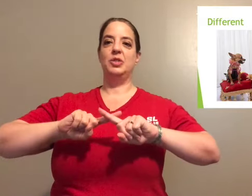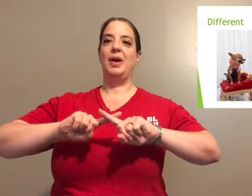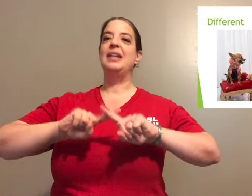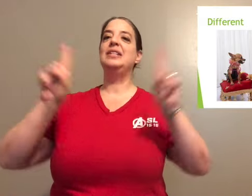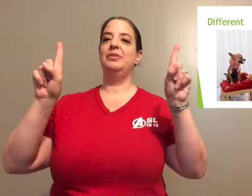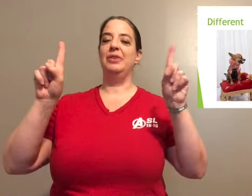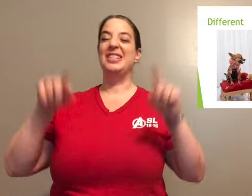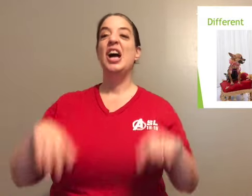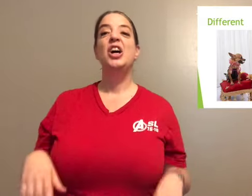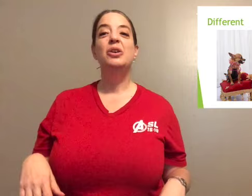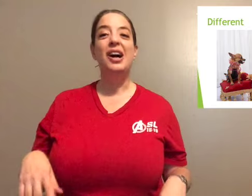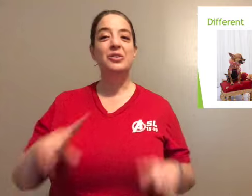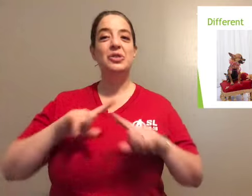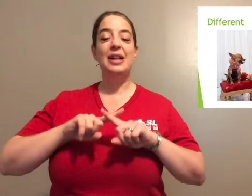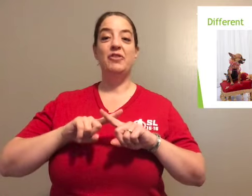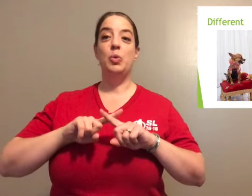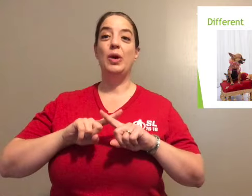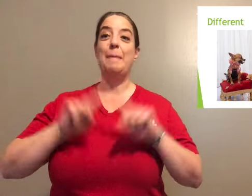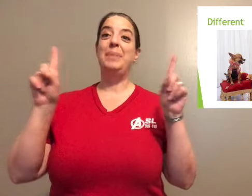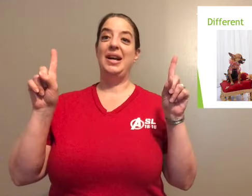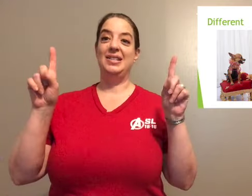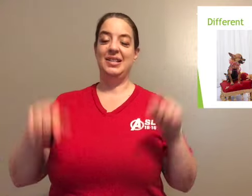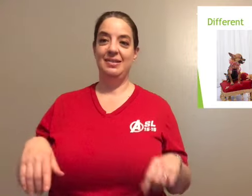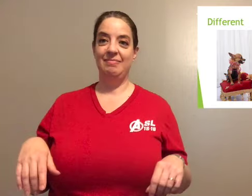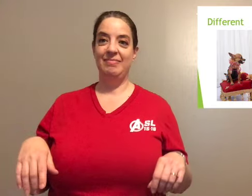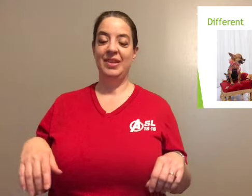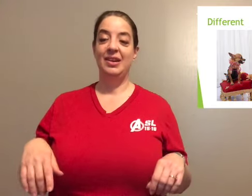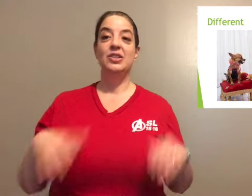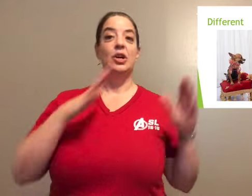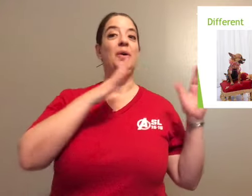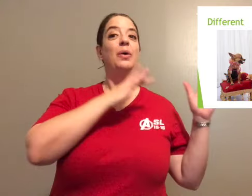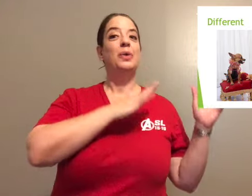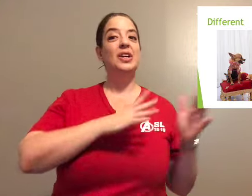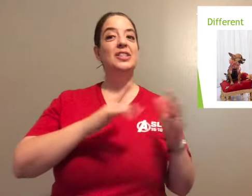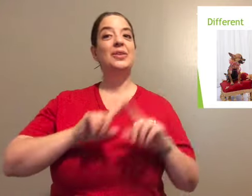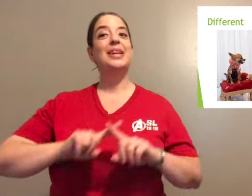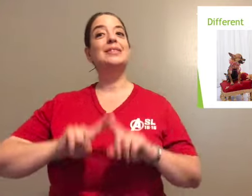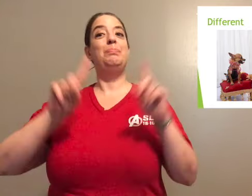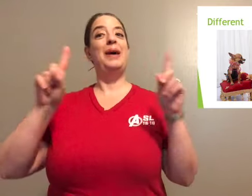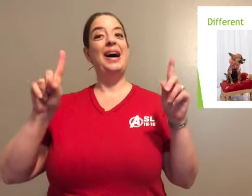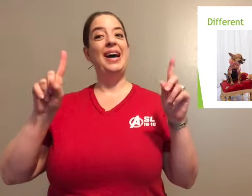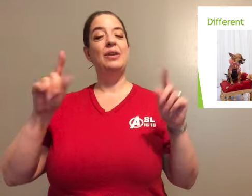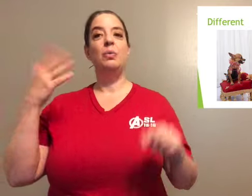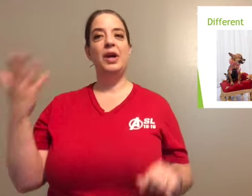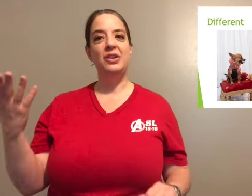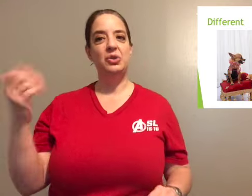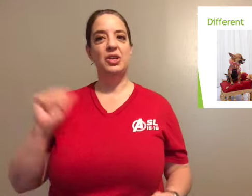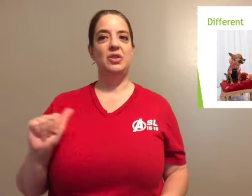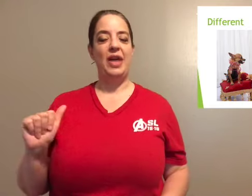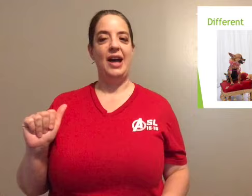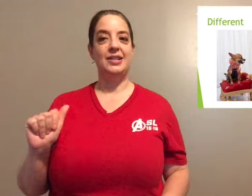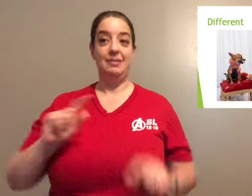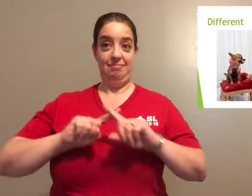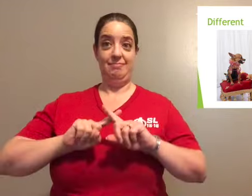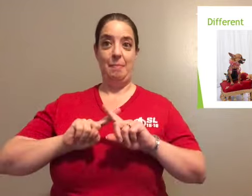way. Different. You'll also see that for the word but. So we could do this, but we also could do that.